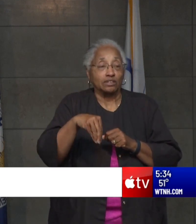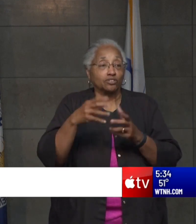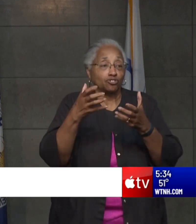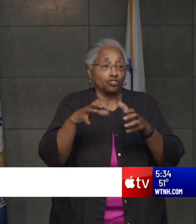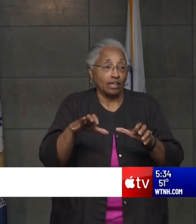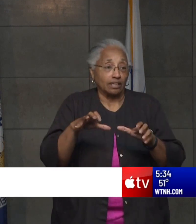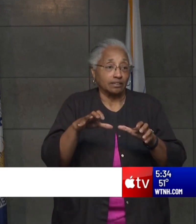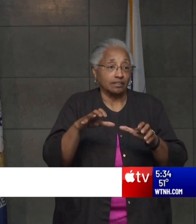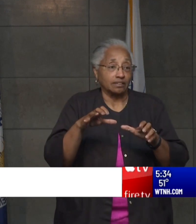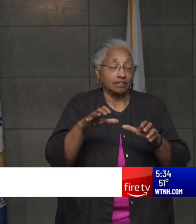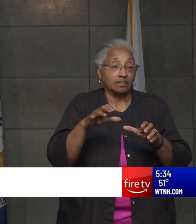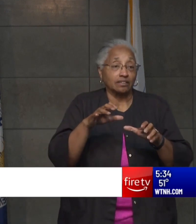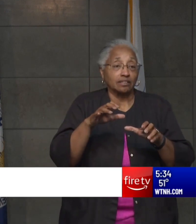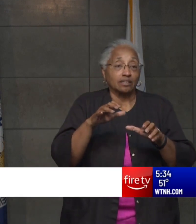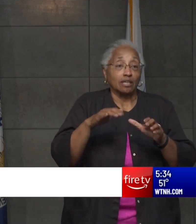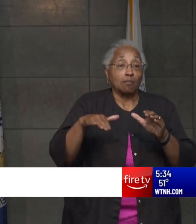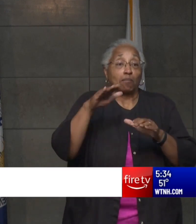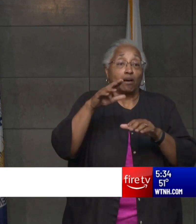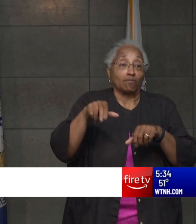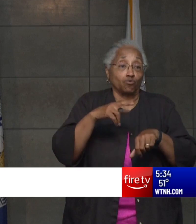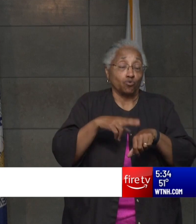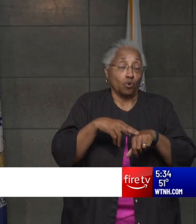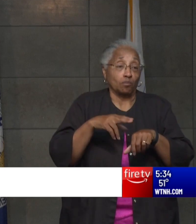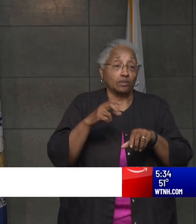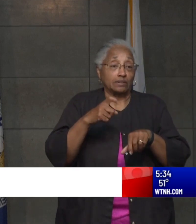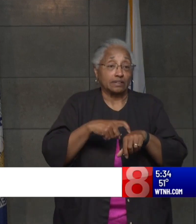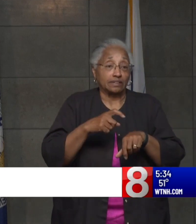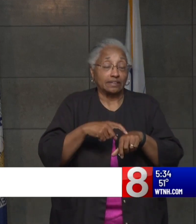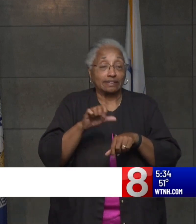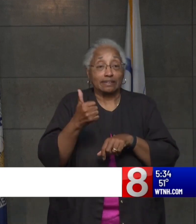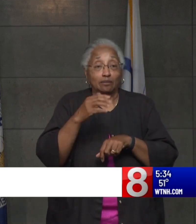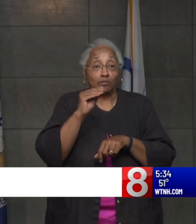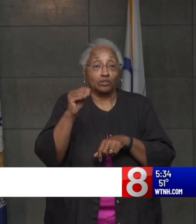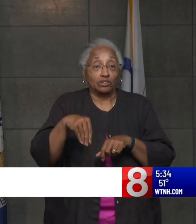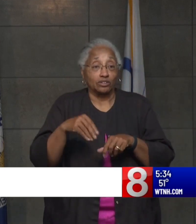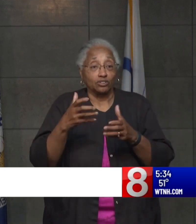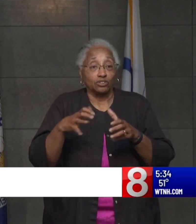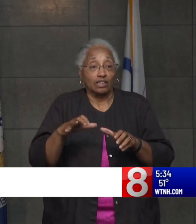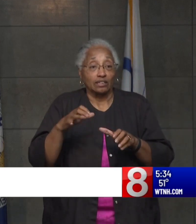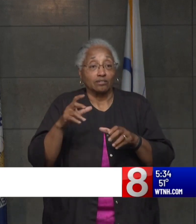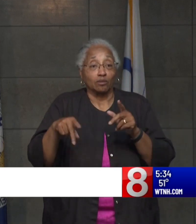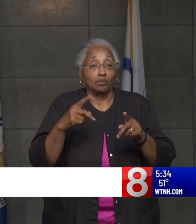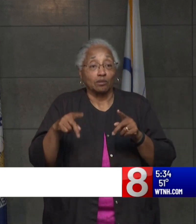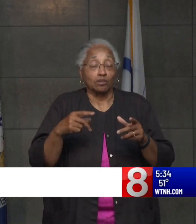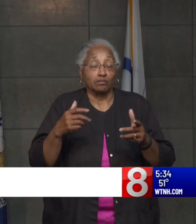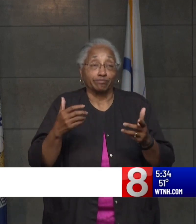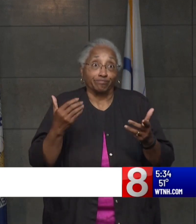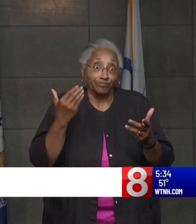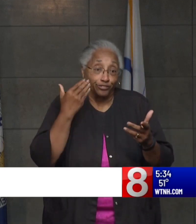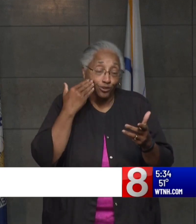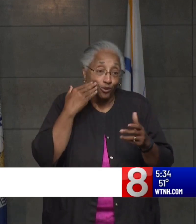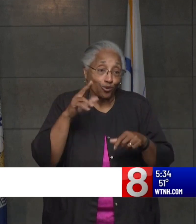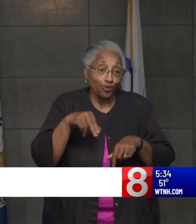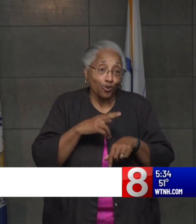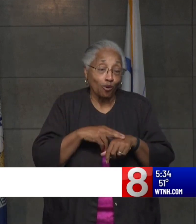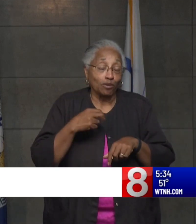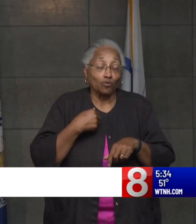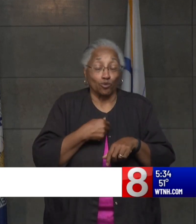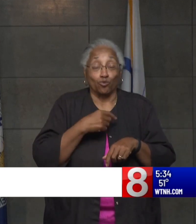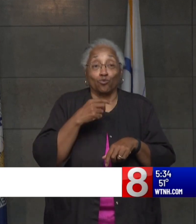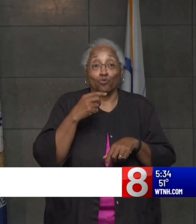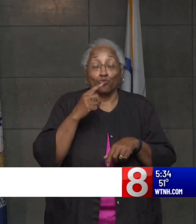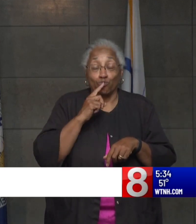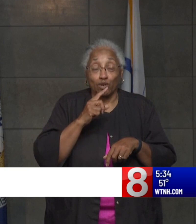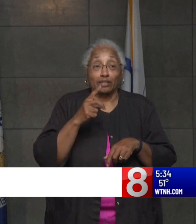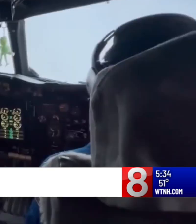season, 30% chance of a near normal season, and only a 10% chance to be below normal. So we're really looking at an above